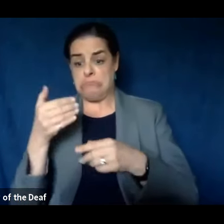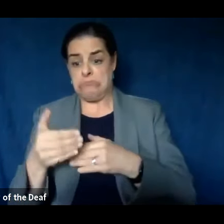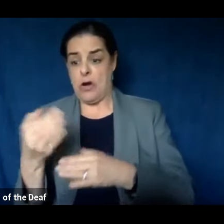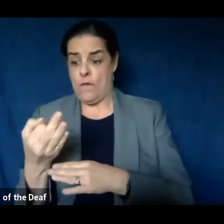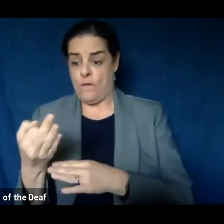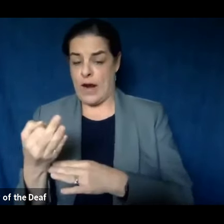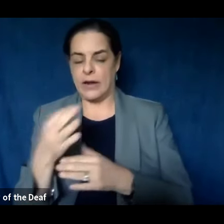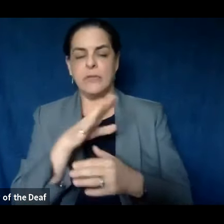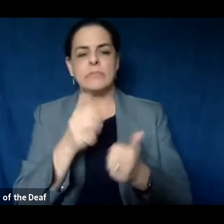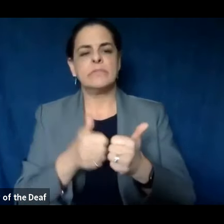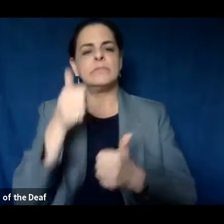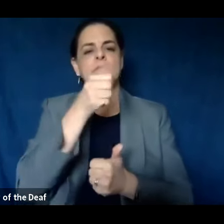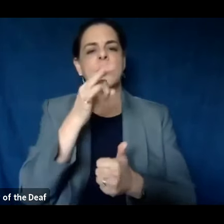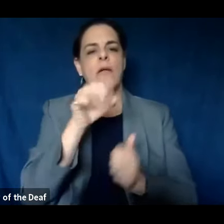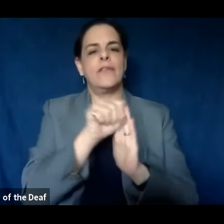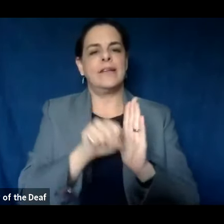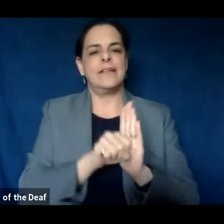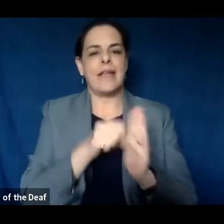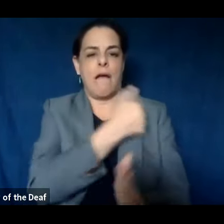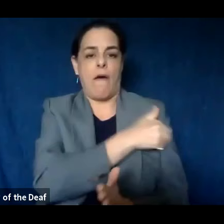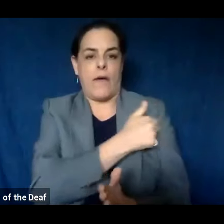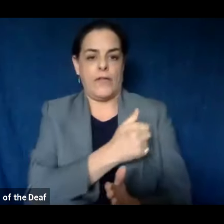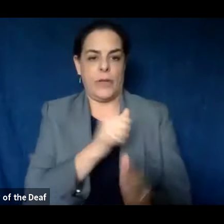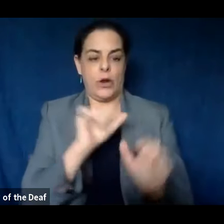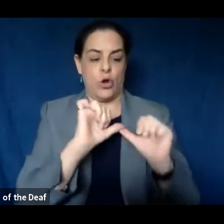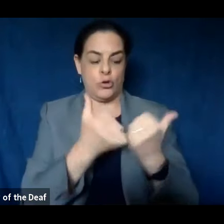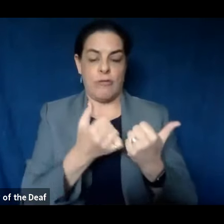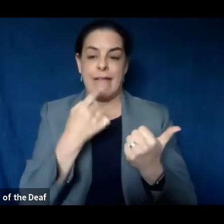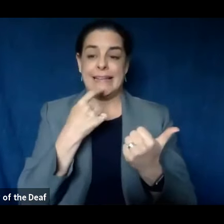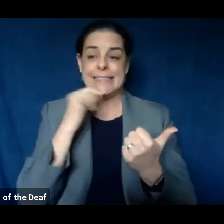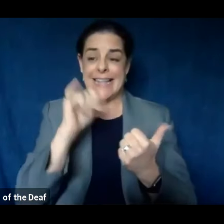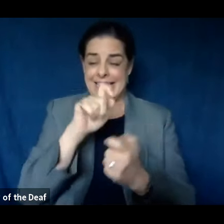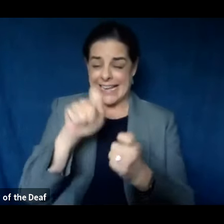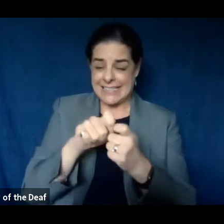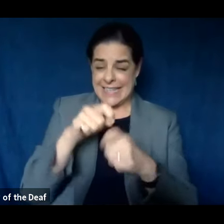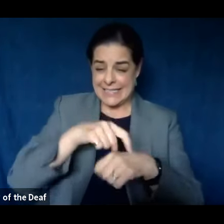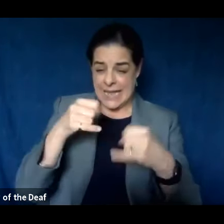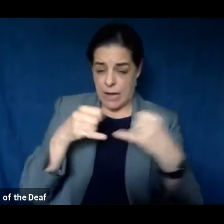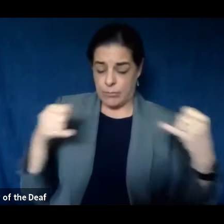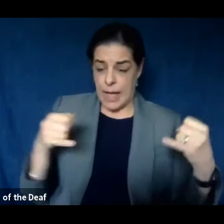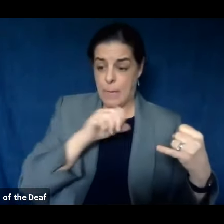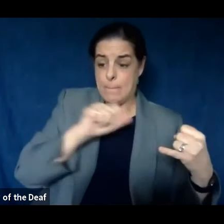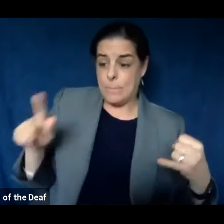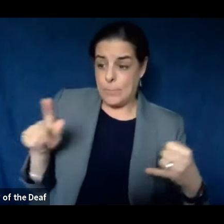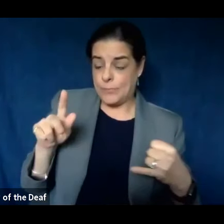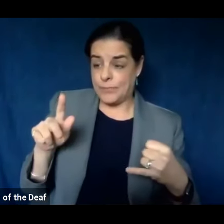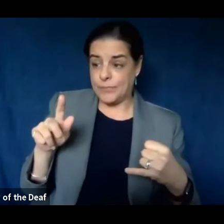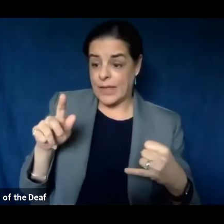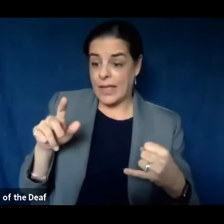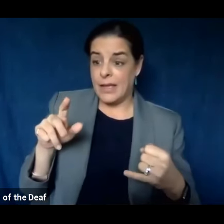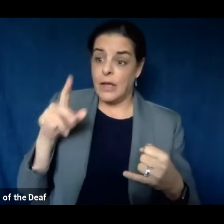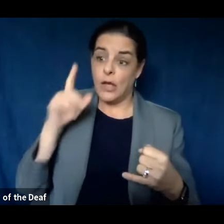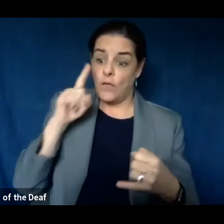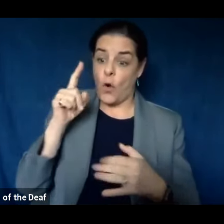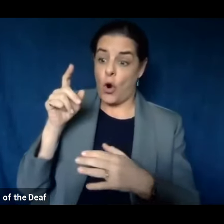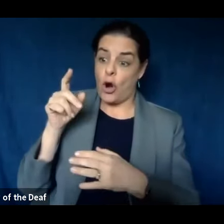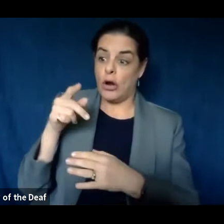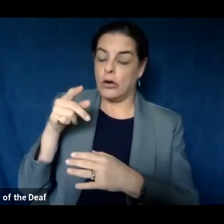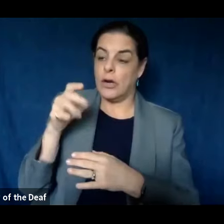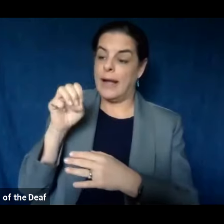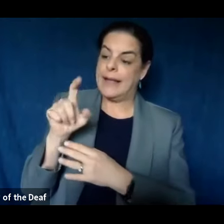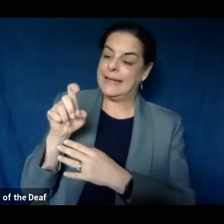the State Hospital Association said that the exact timeline of resuming procedures would be a decision made at the local